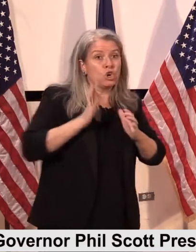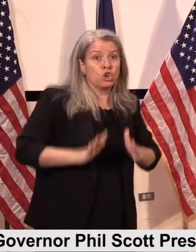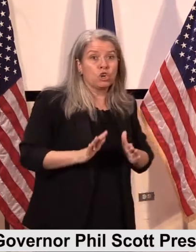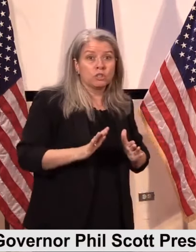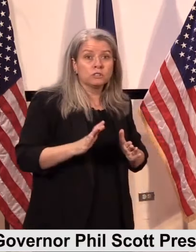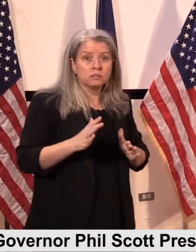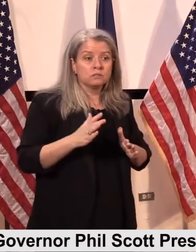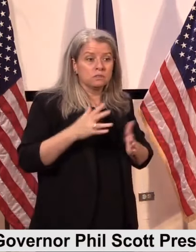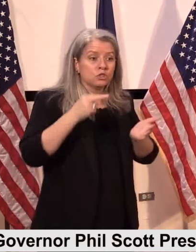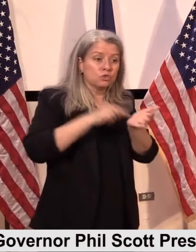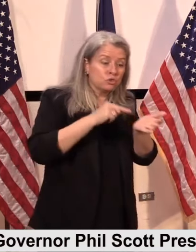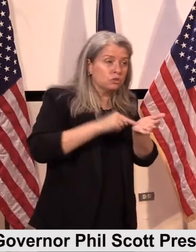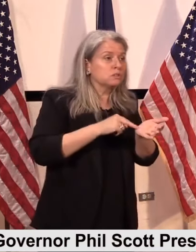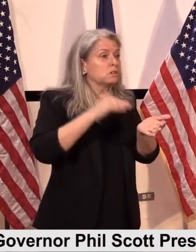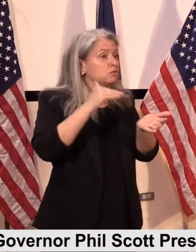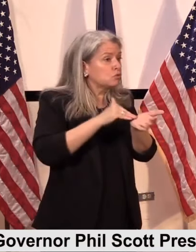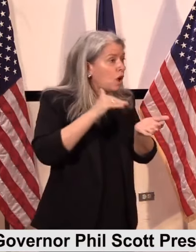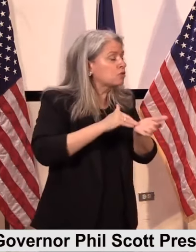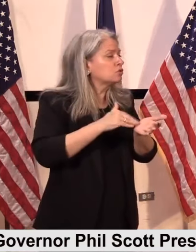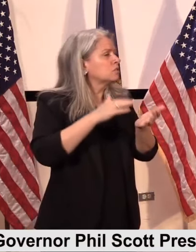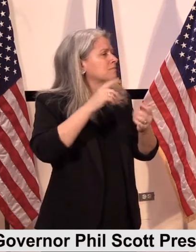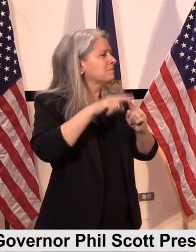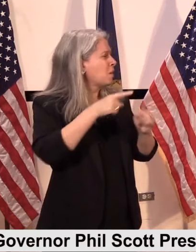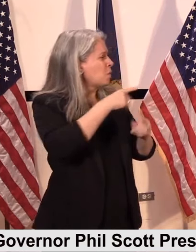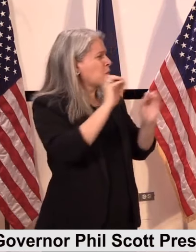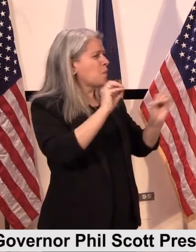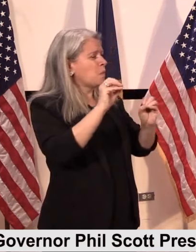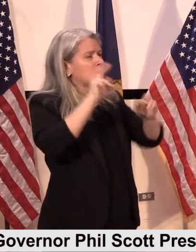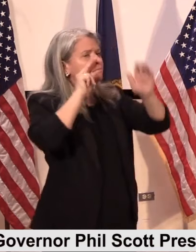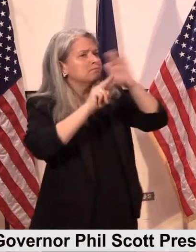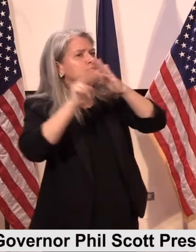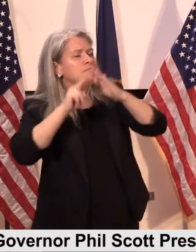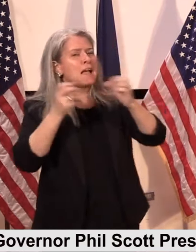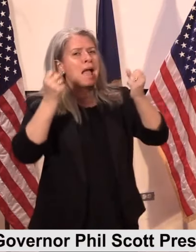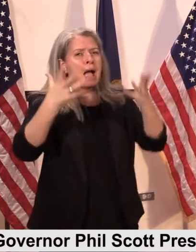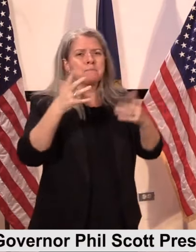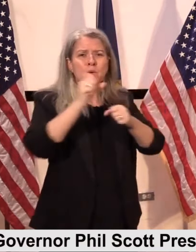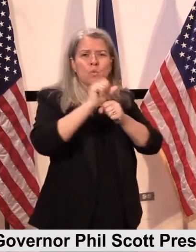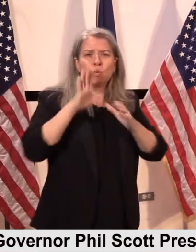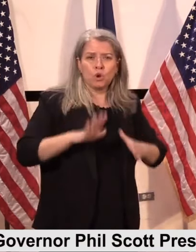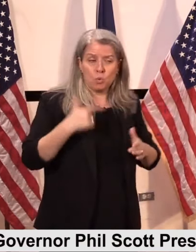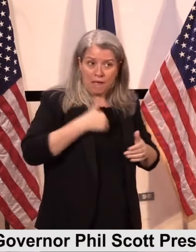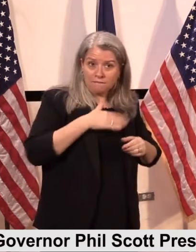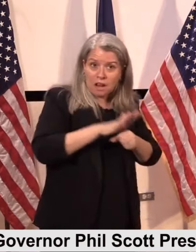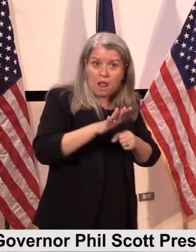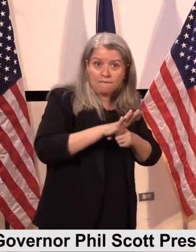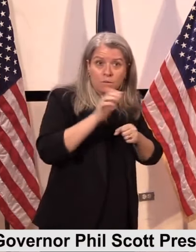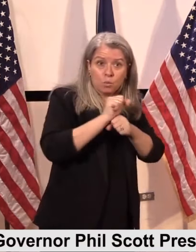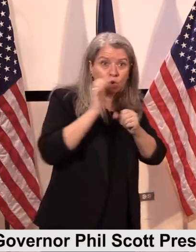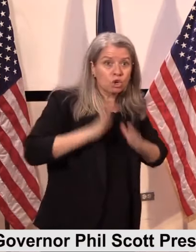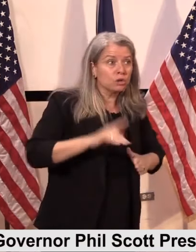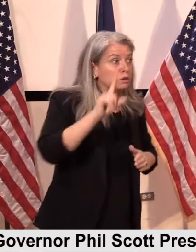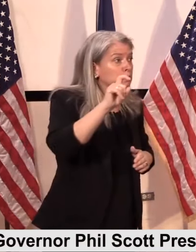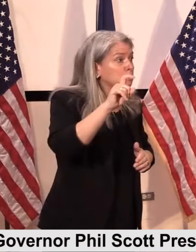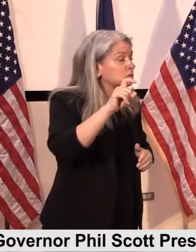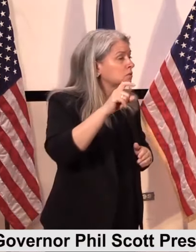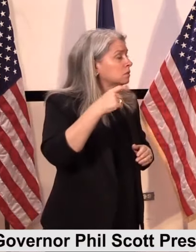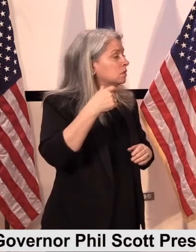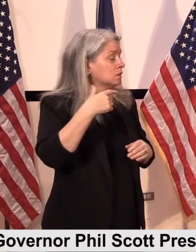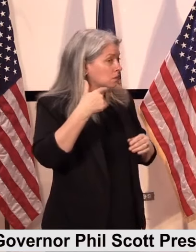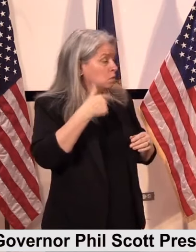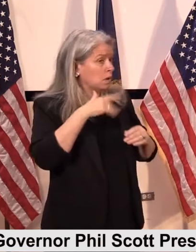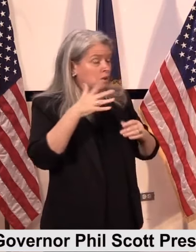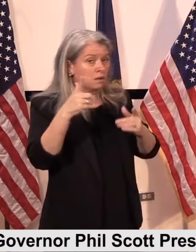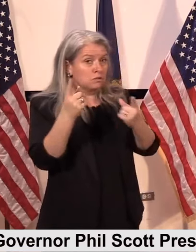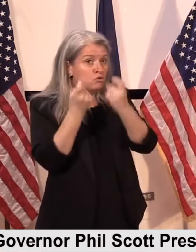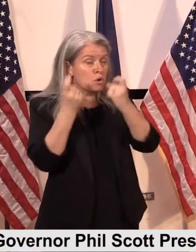But there's no model of how many healthcare workers there are, how many we are working on getting due